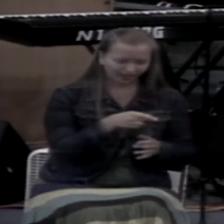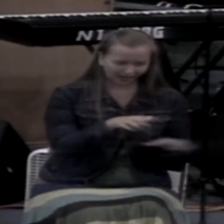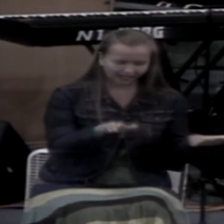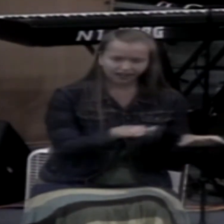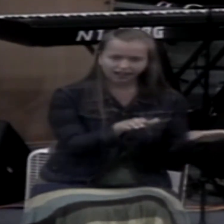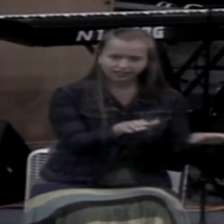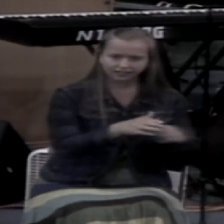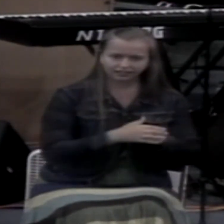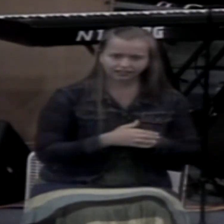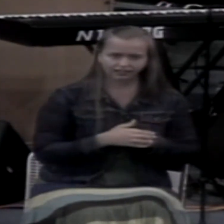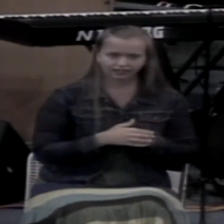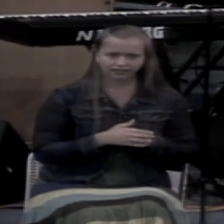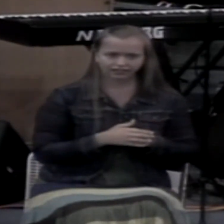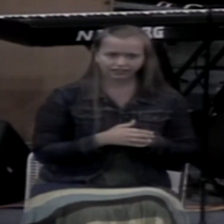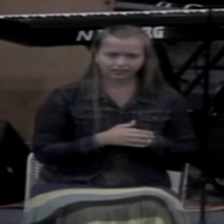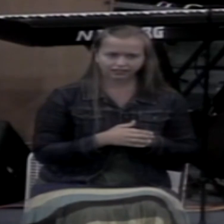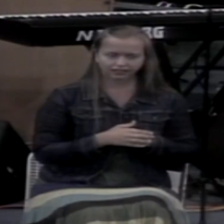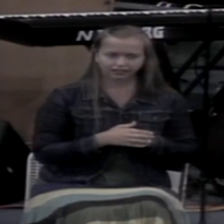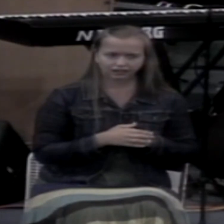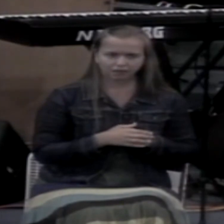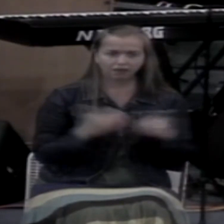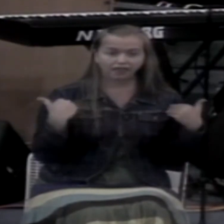sleep.